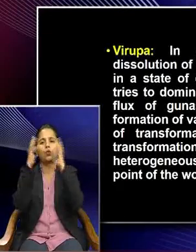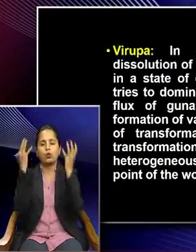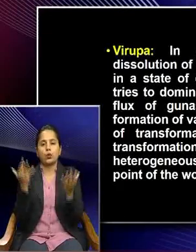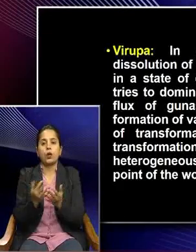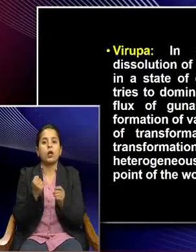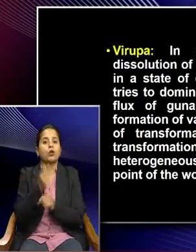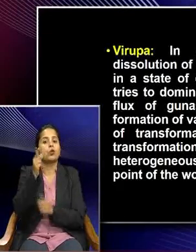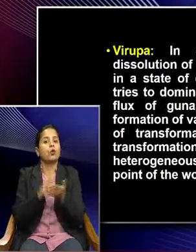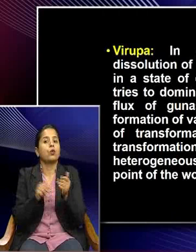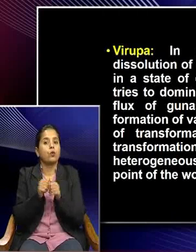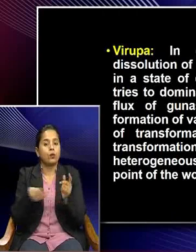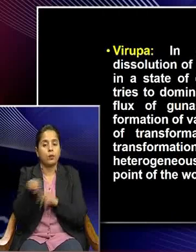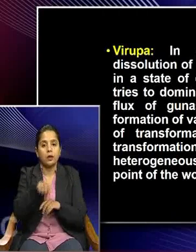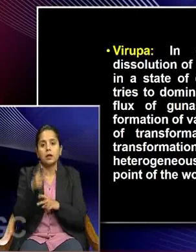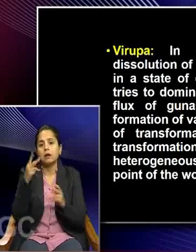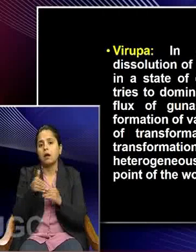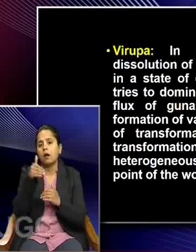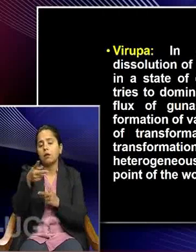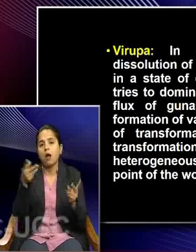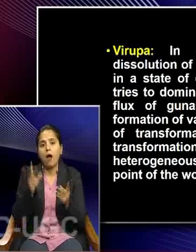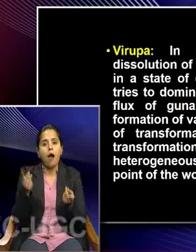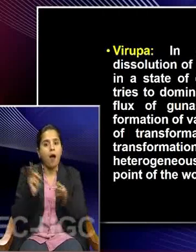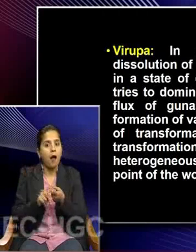gunas are in the state of constant flux,